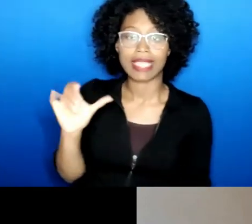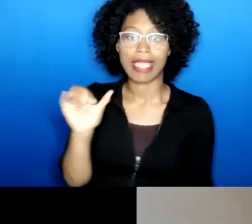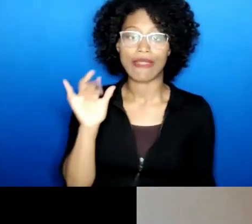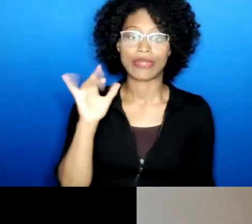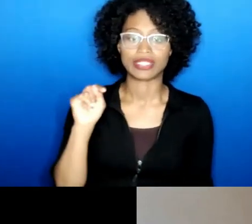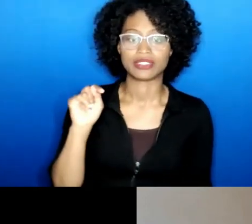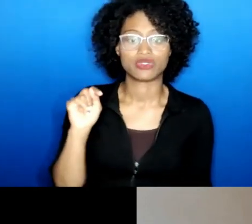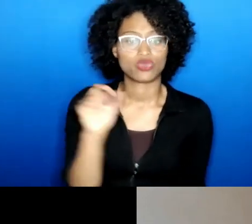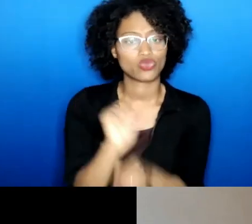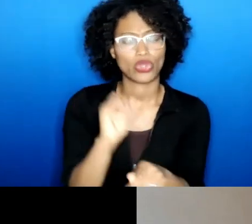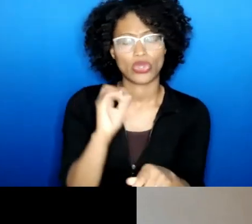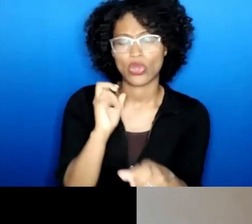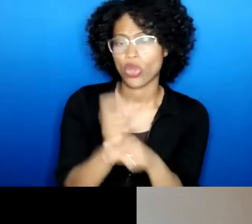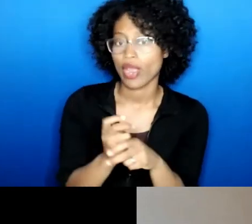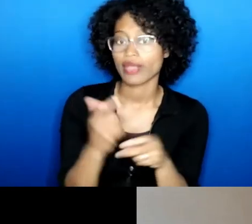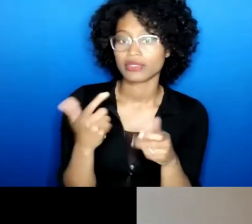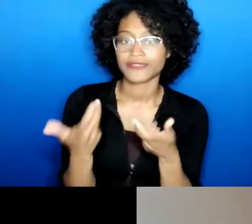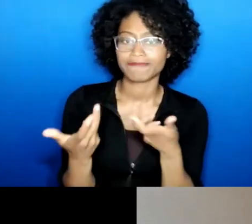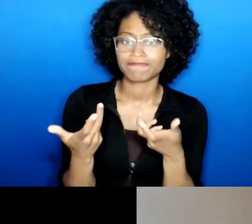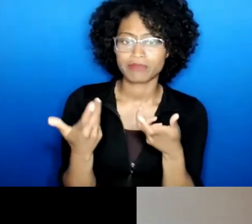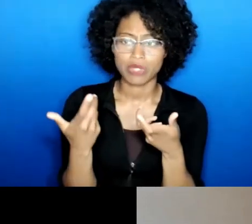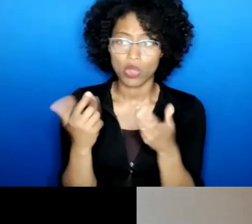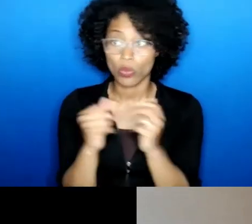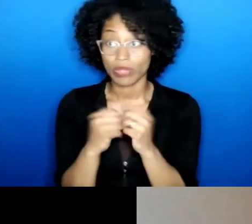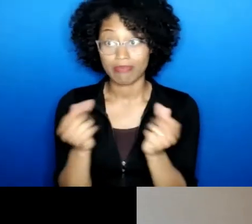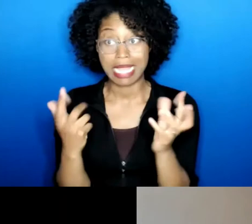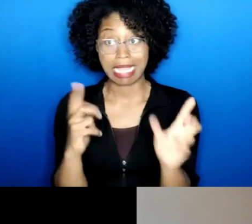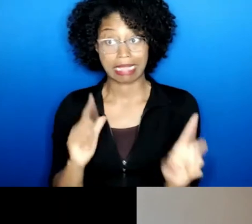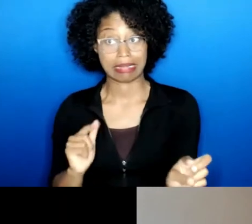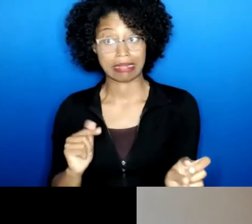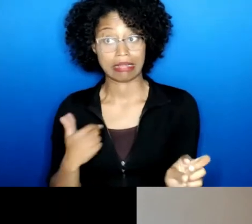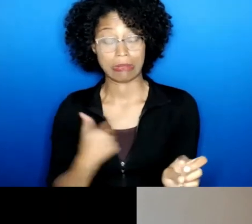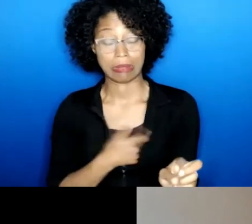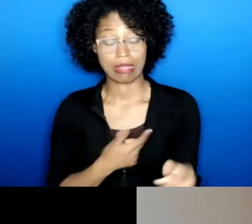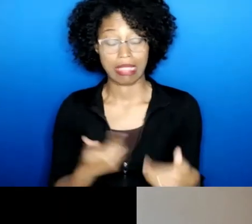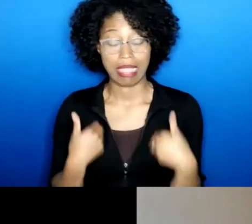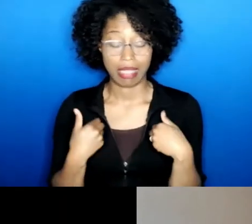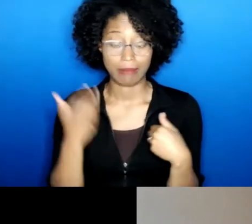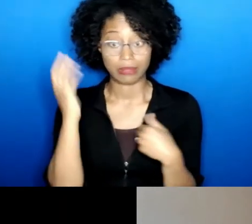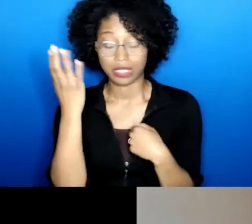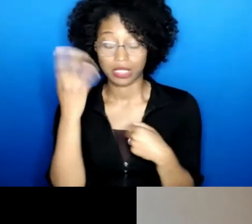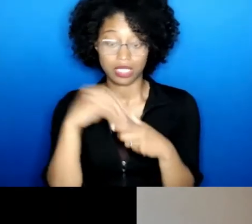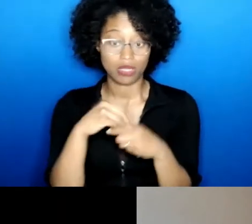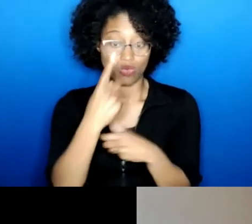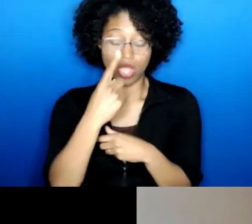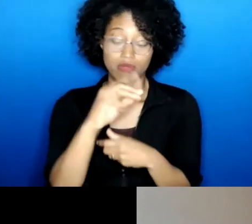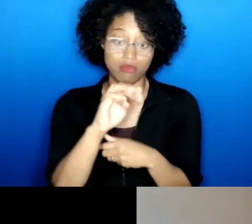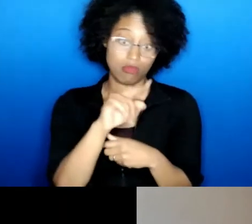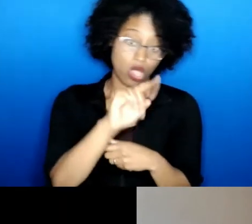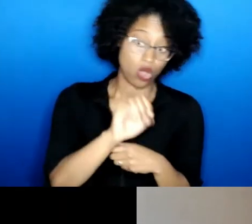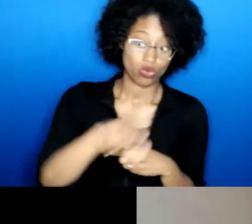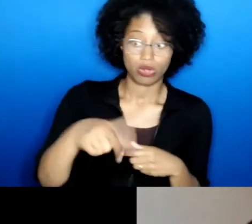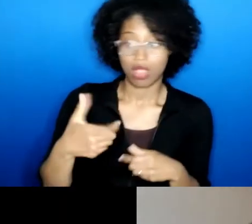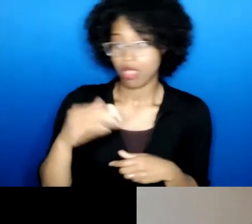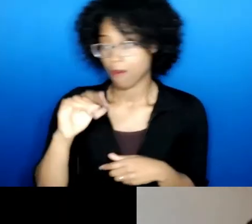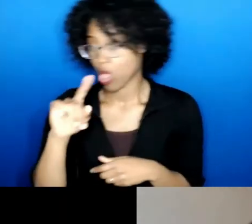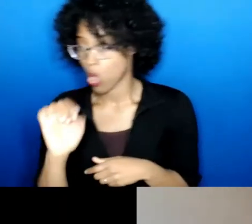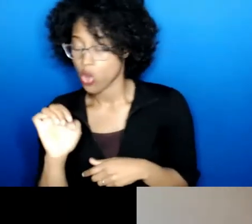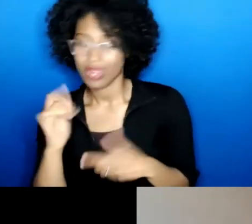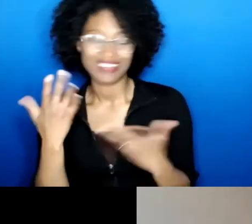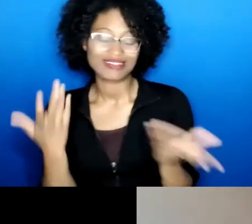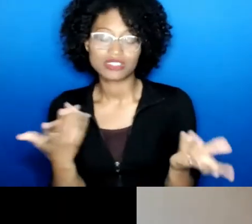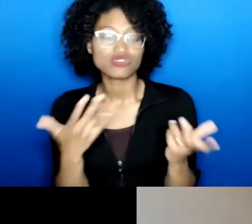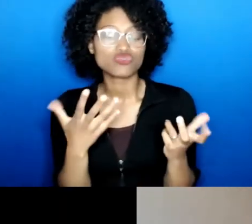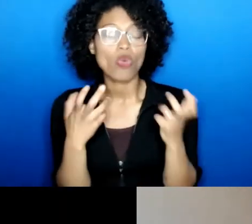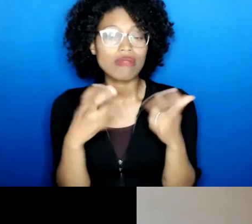hard in with as many attendees as we have presenting in one mode or another to make it a meaningful